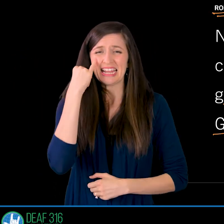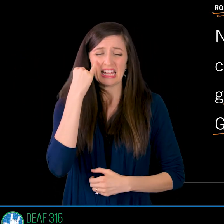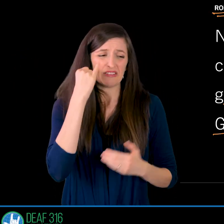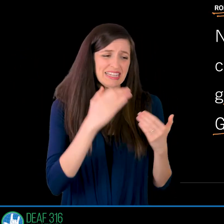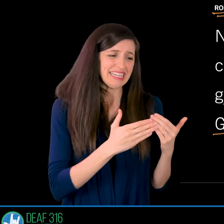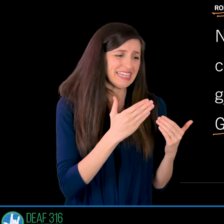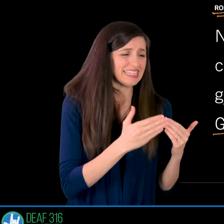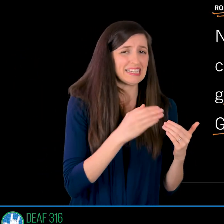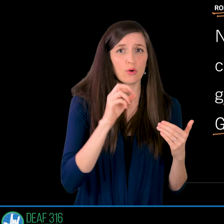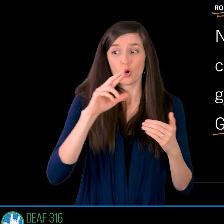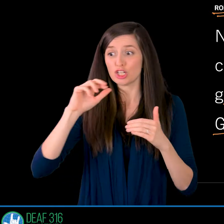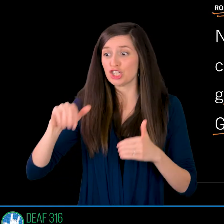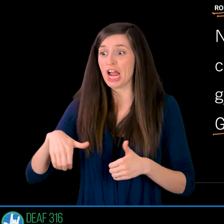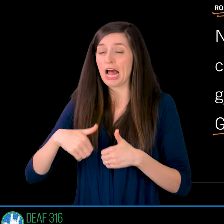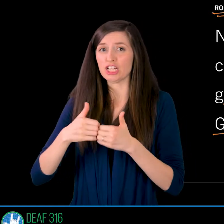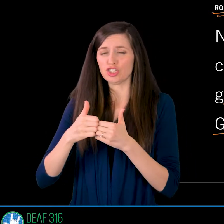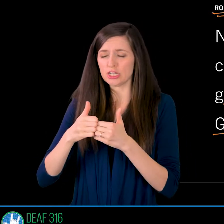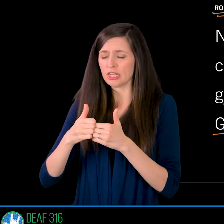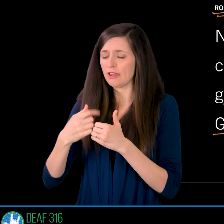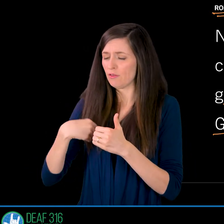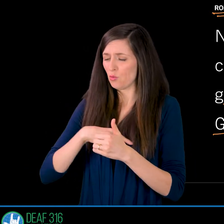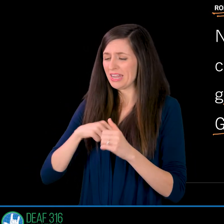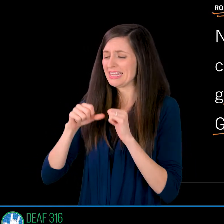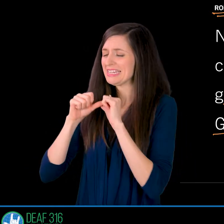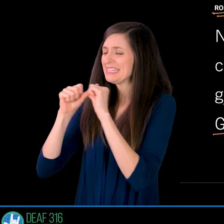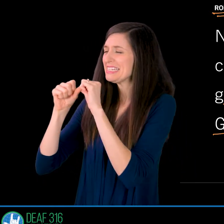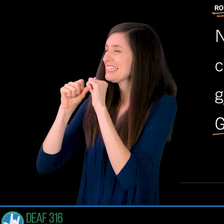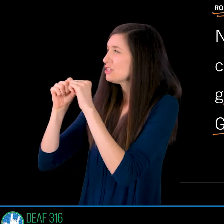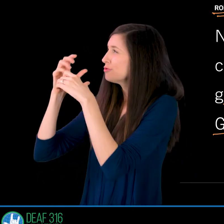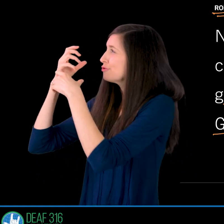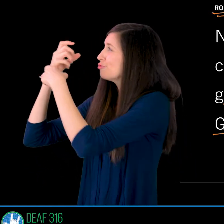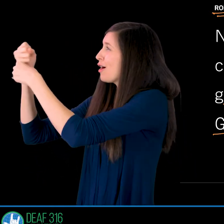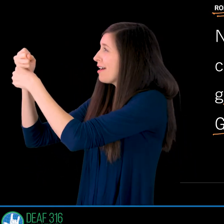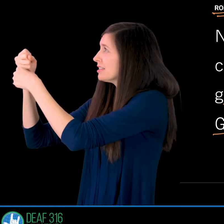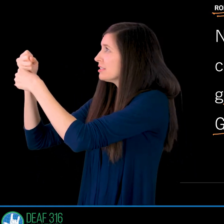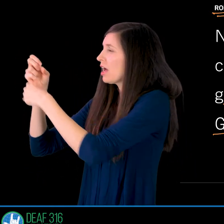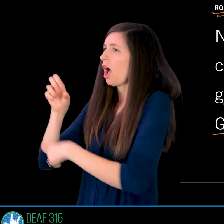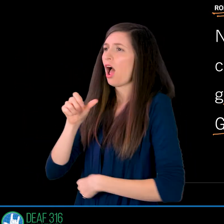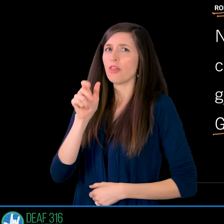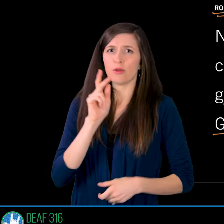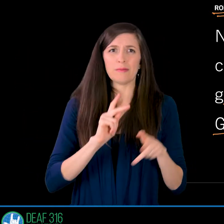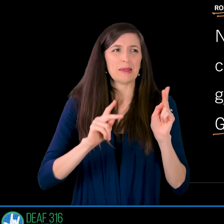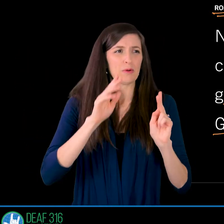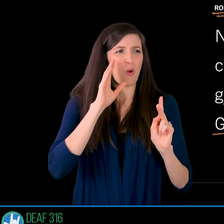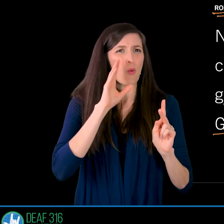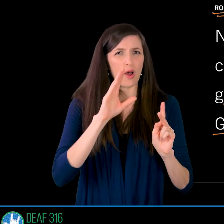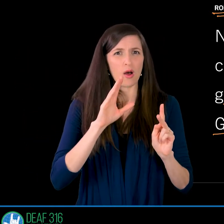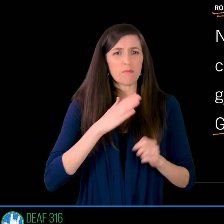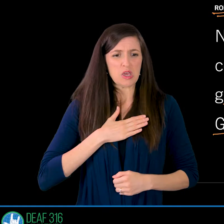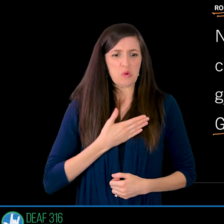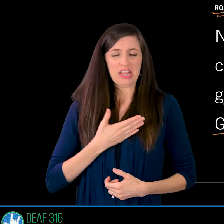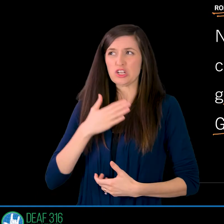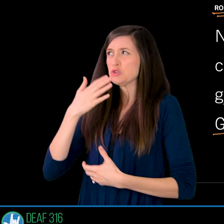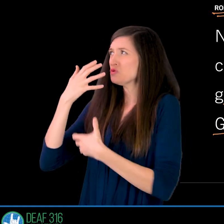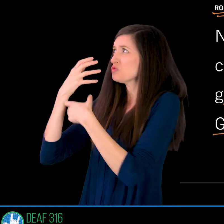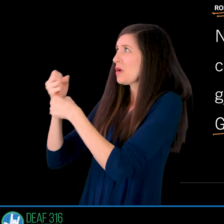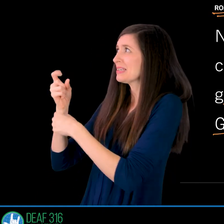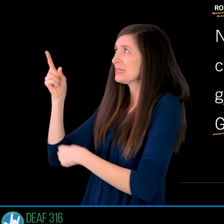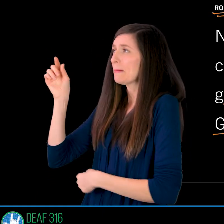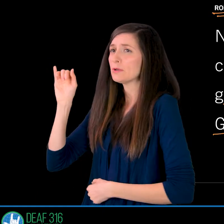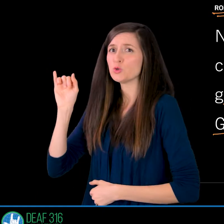in, the more glorious you make them look. So faith or